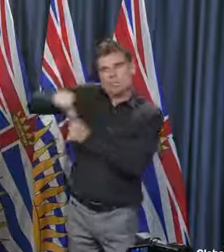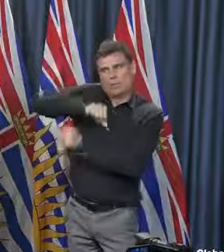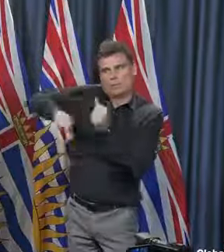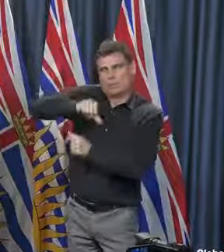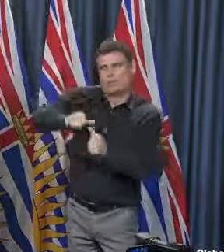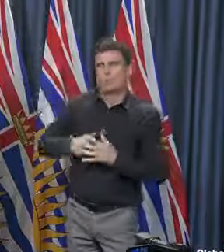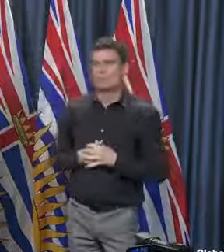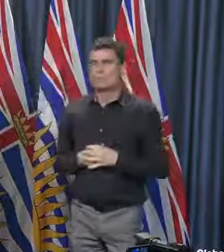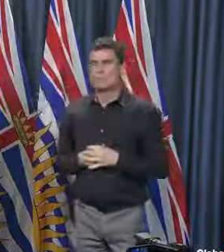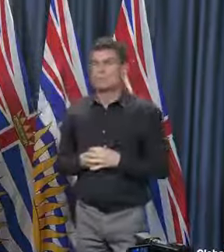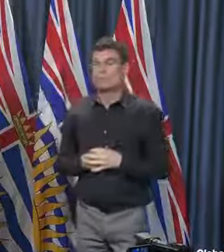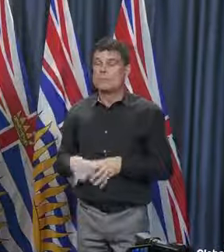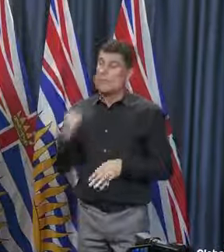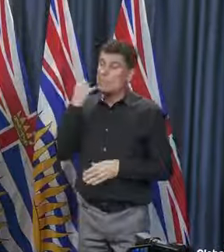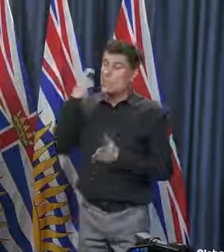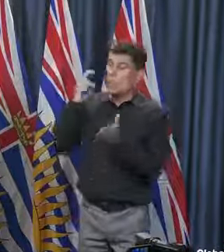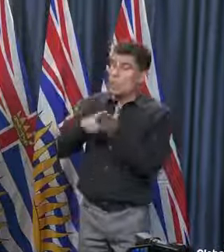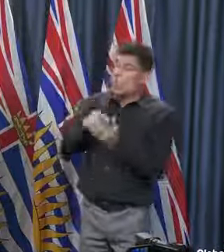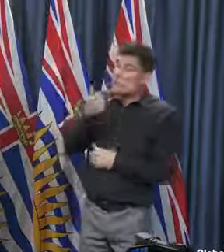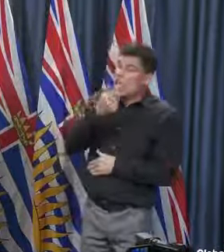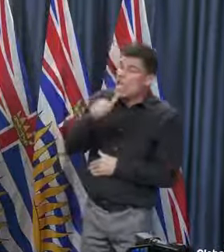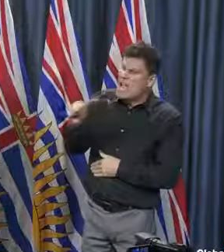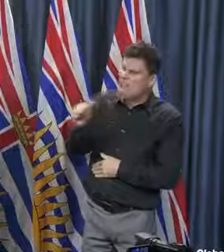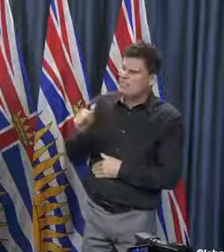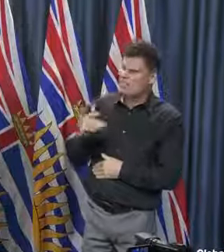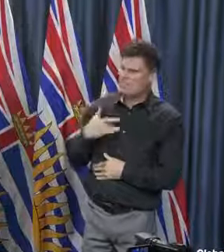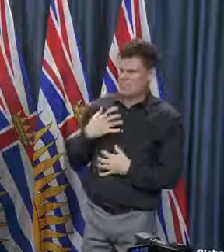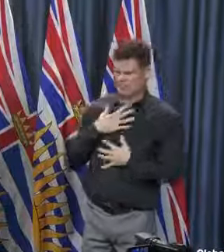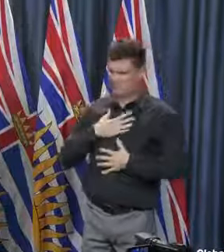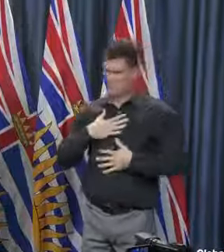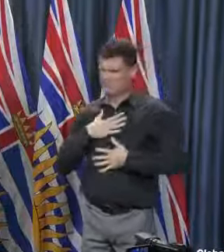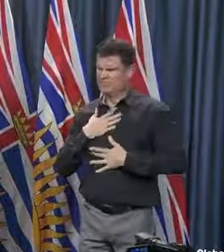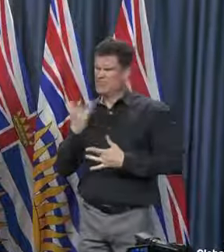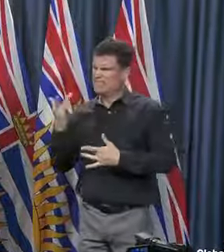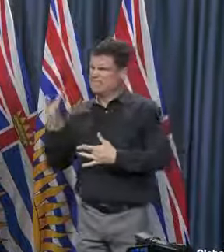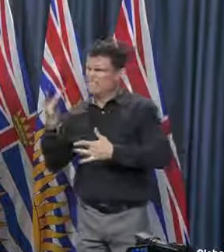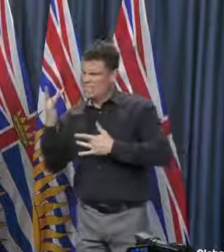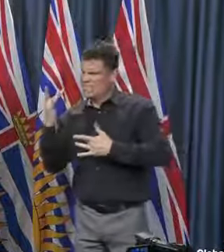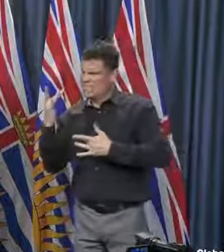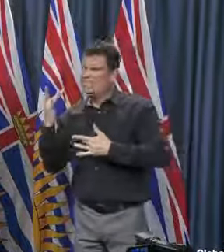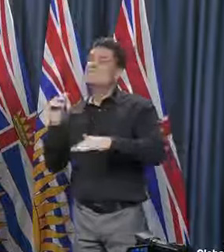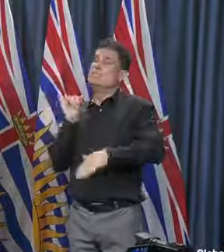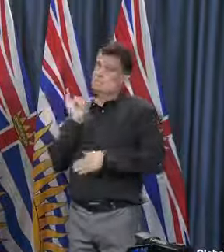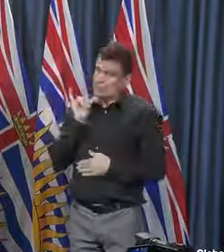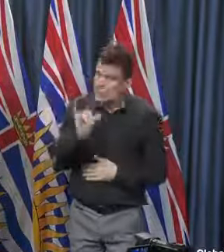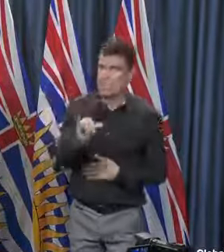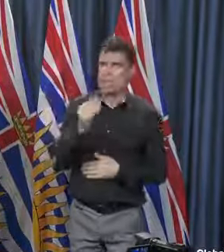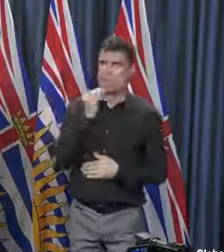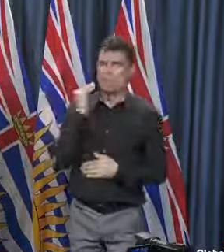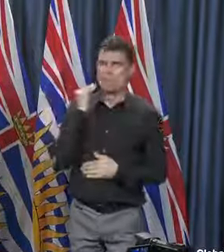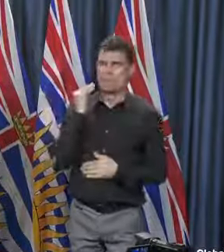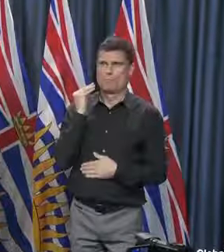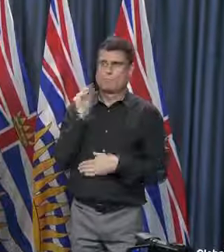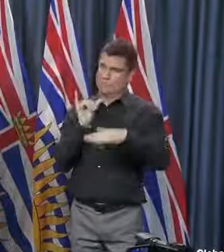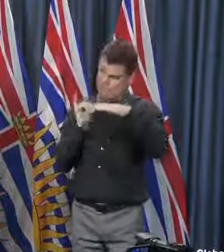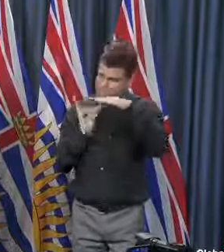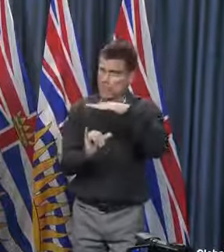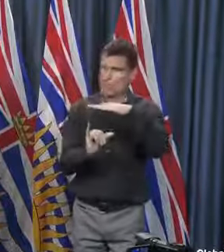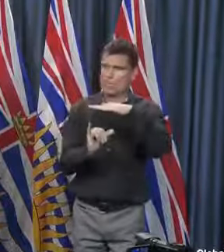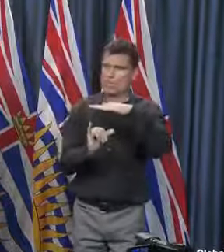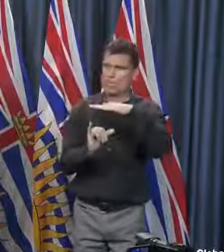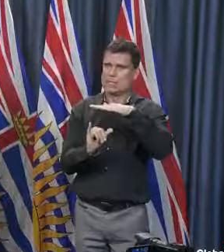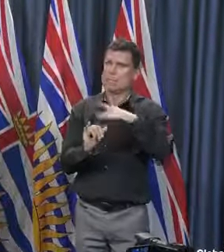is, again, our duty as people living in a community, our duty to the ones we love, and our duty to British Columbians that we do not